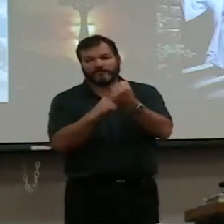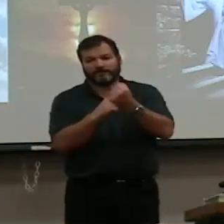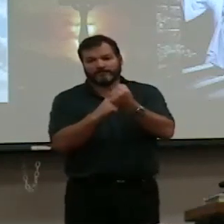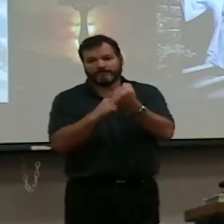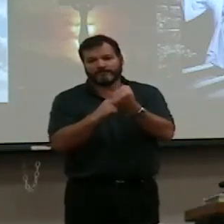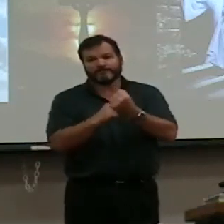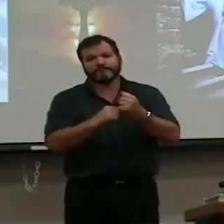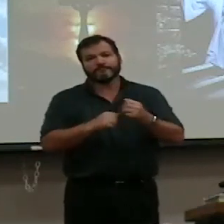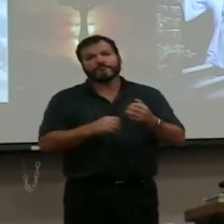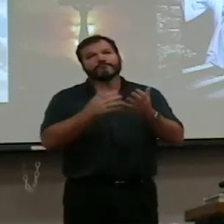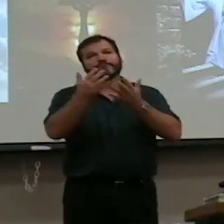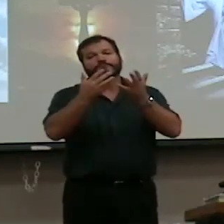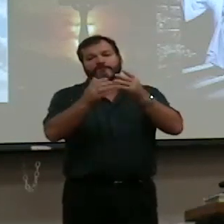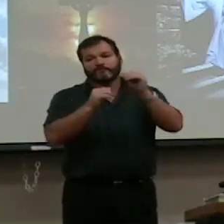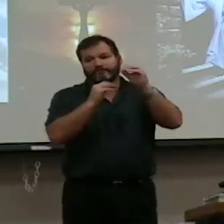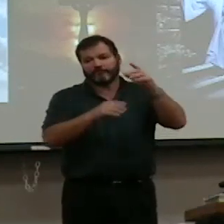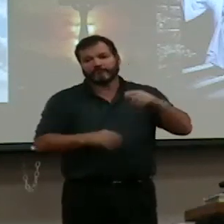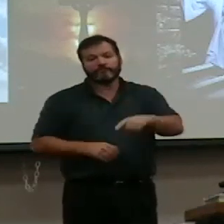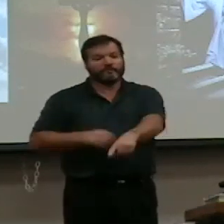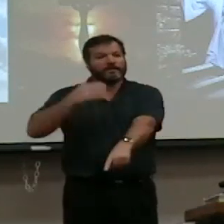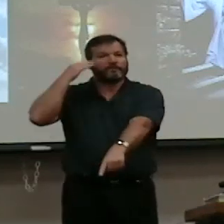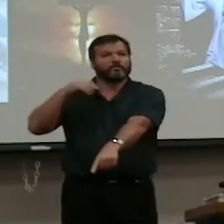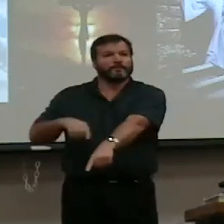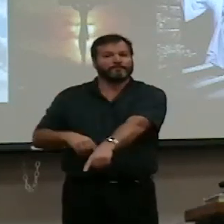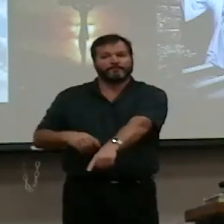A few of our support, I this.